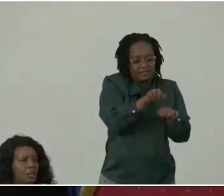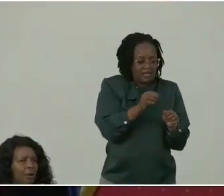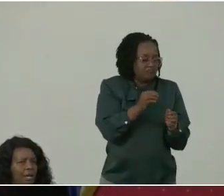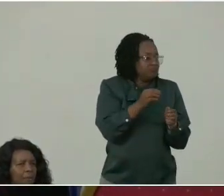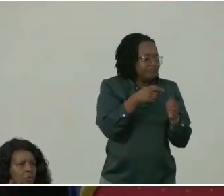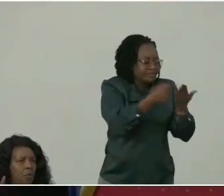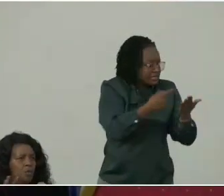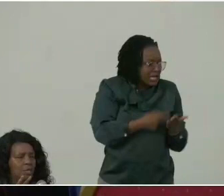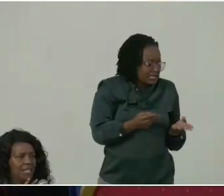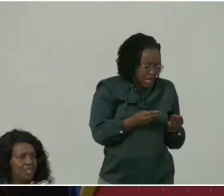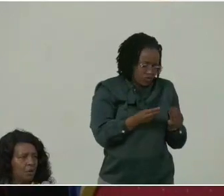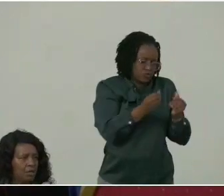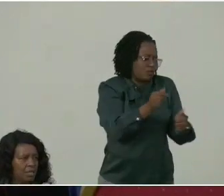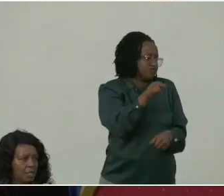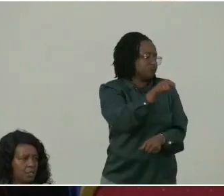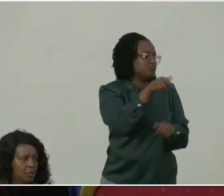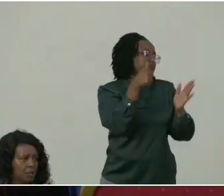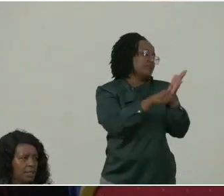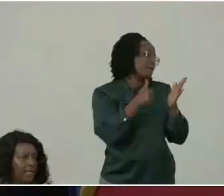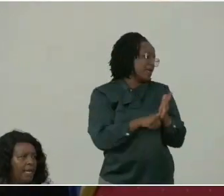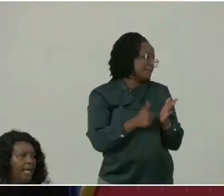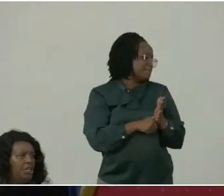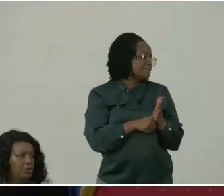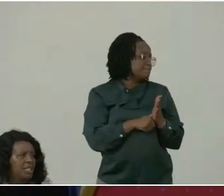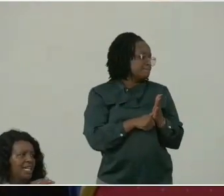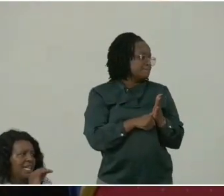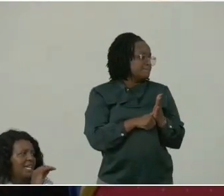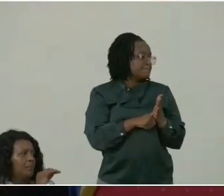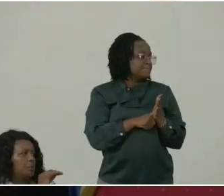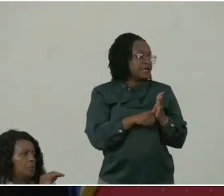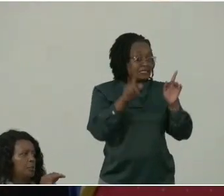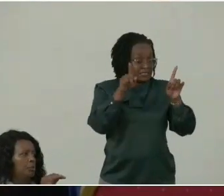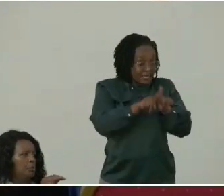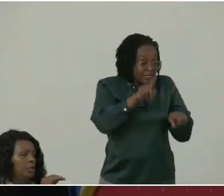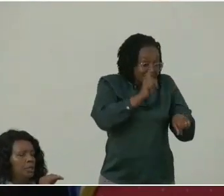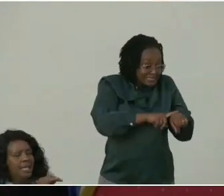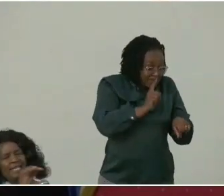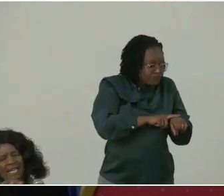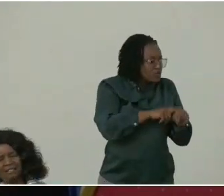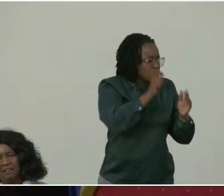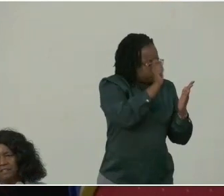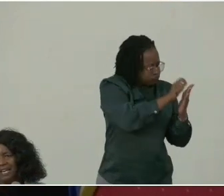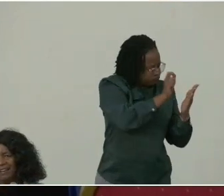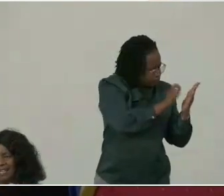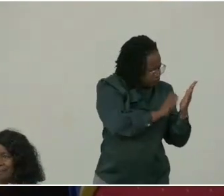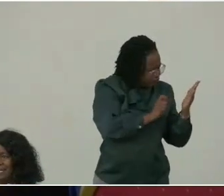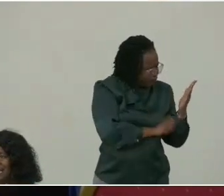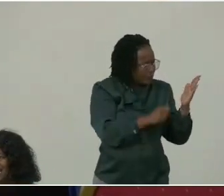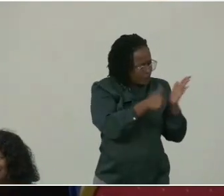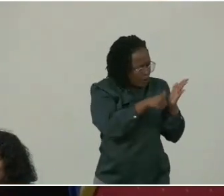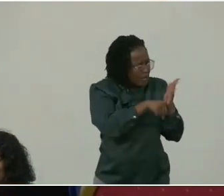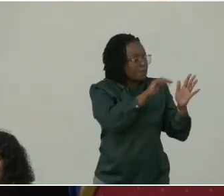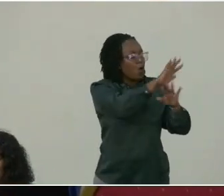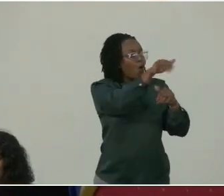that you are able to consolidate all these issues and you channel them to the executive director,